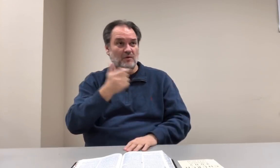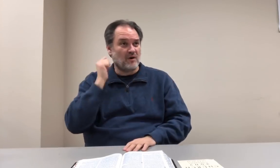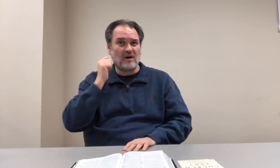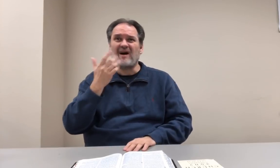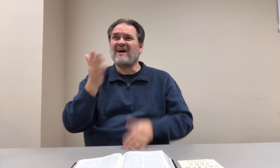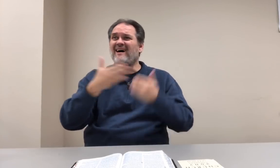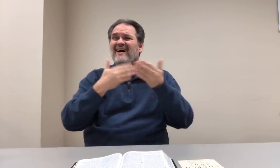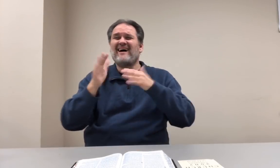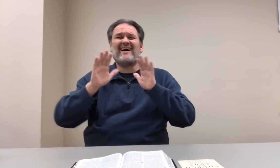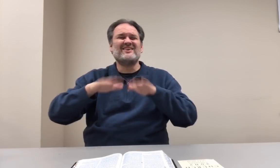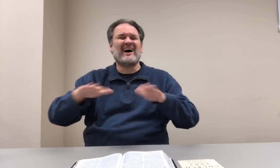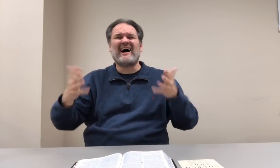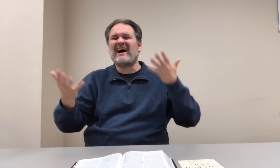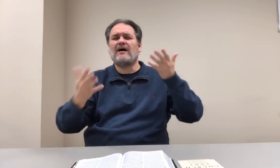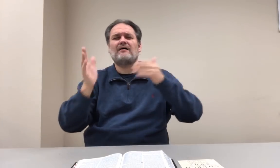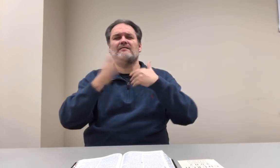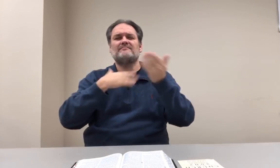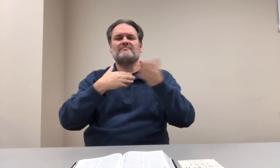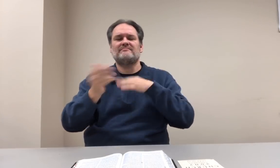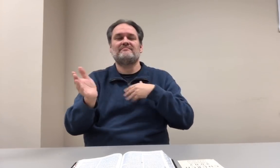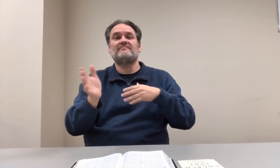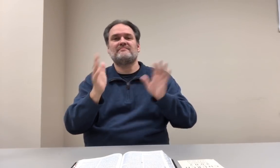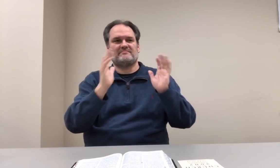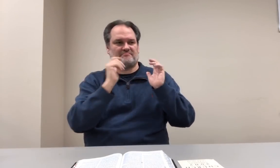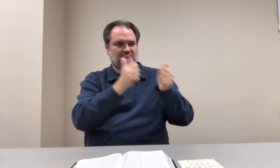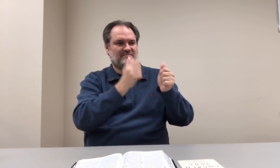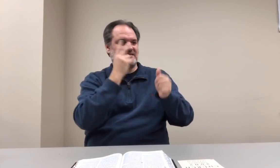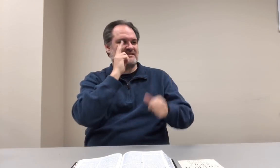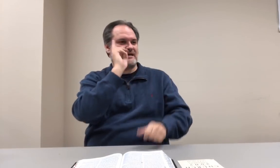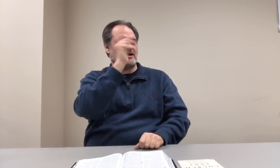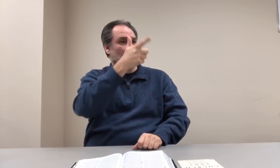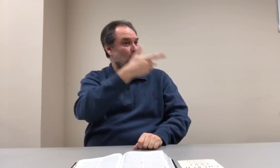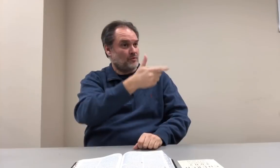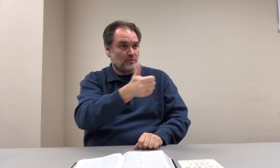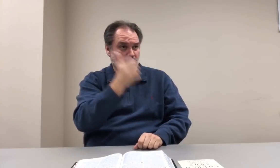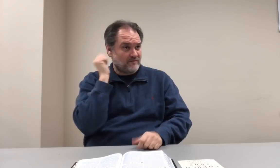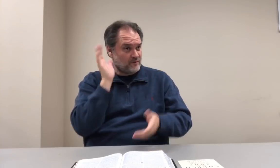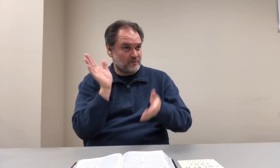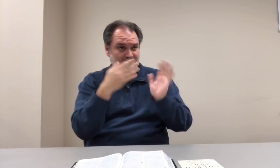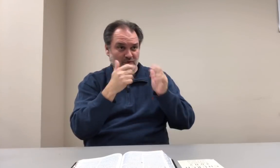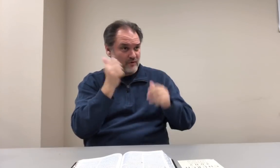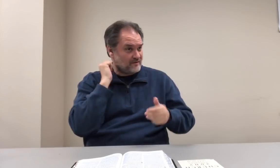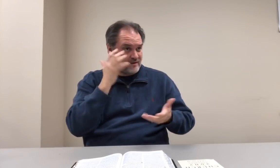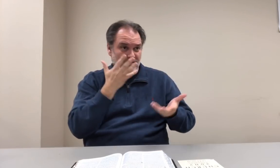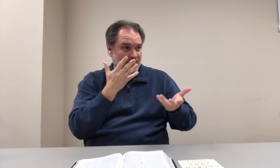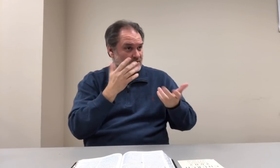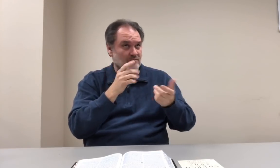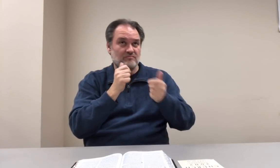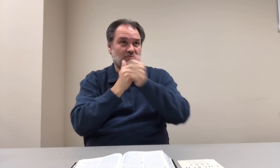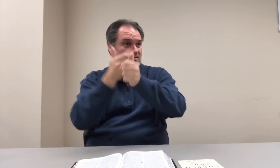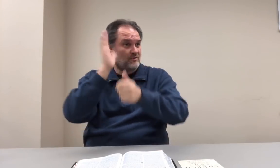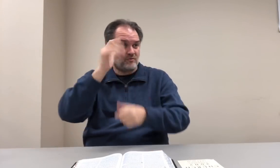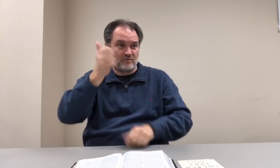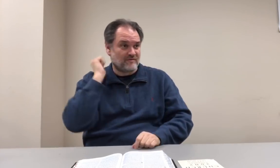as those things are, they're not as given as God. God is more firm, more secure, more sturdy than